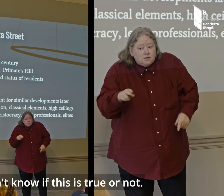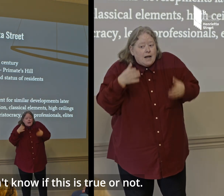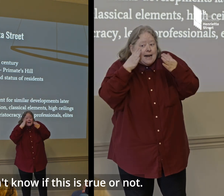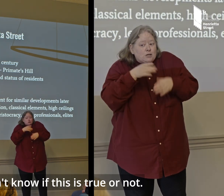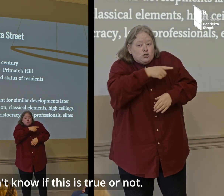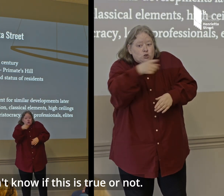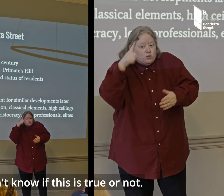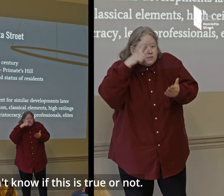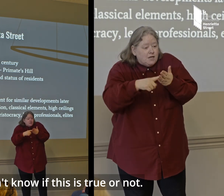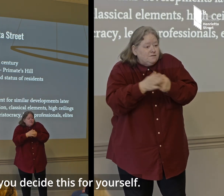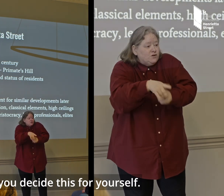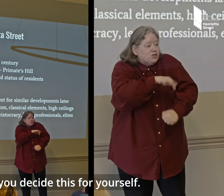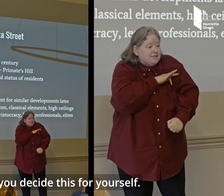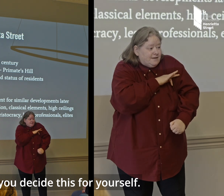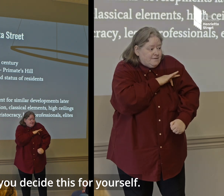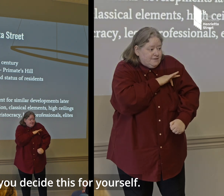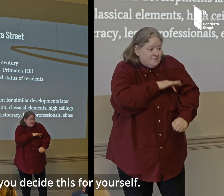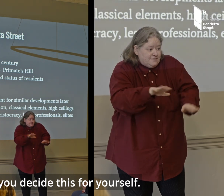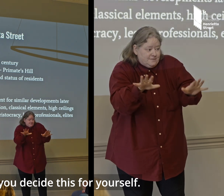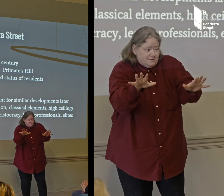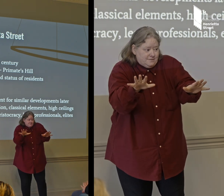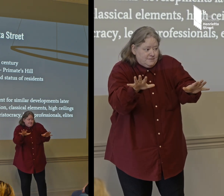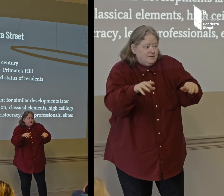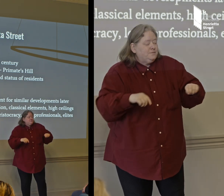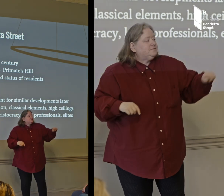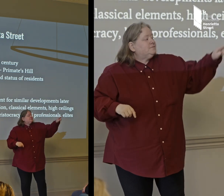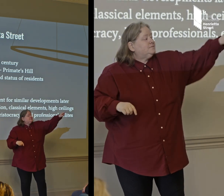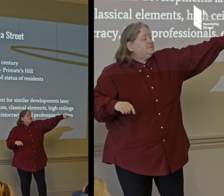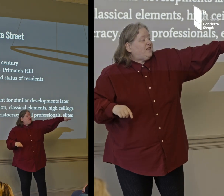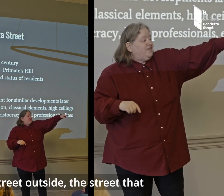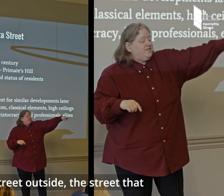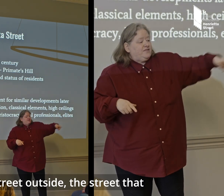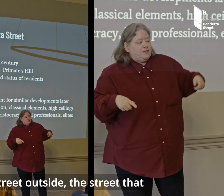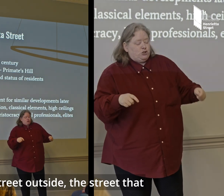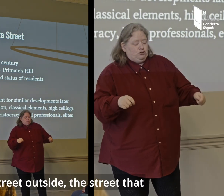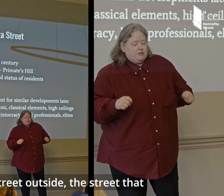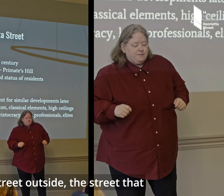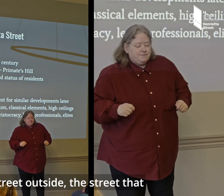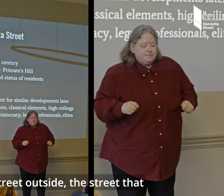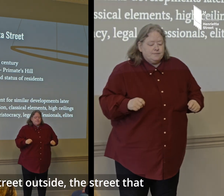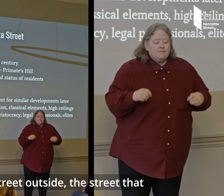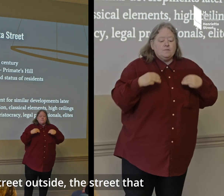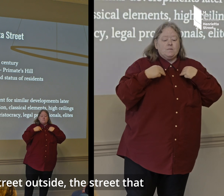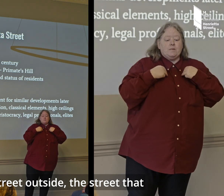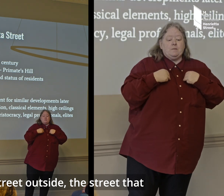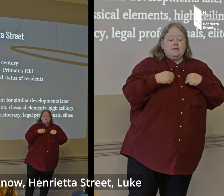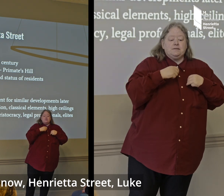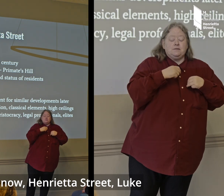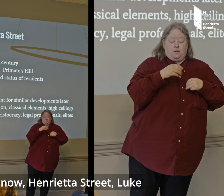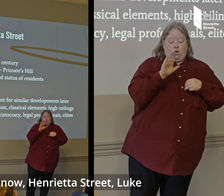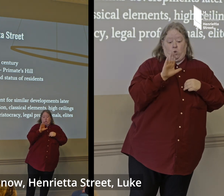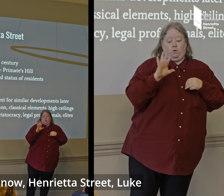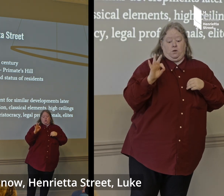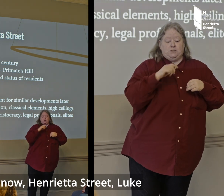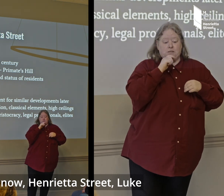And I don't know if this is true or not. I can let you decide this for yourself. But the street outside, the street that we're on